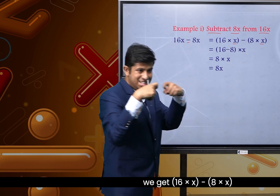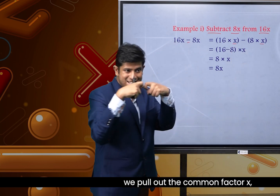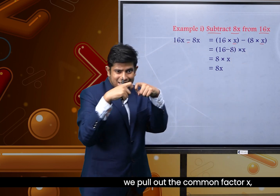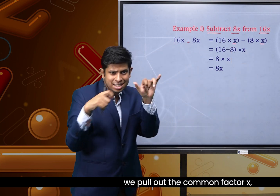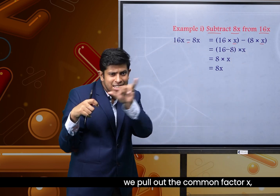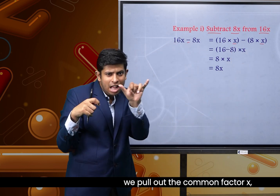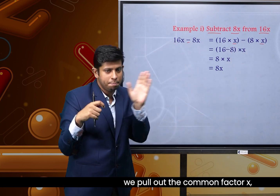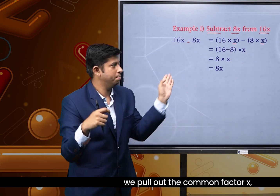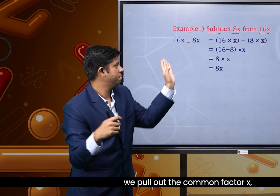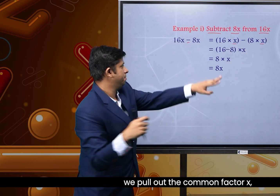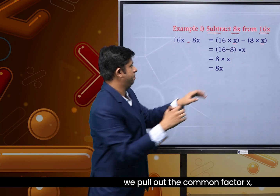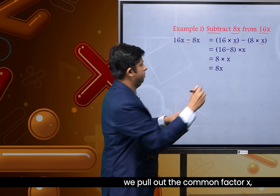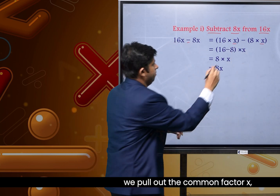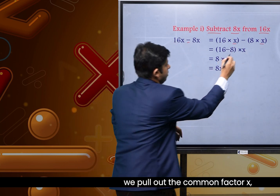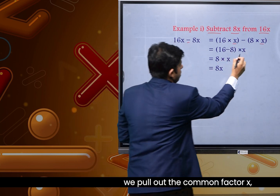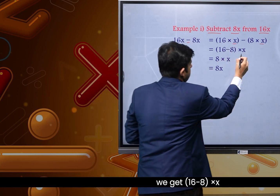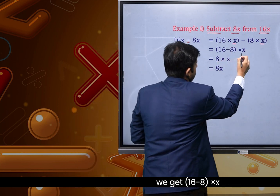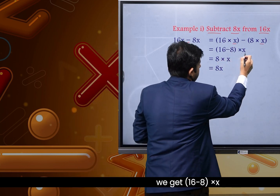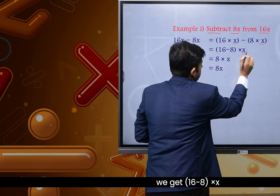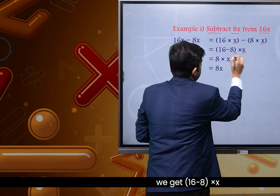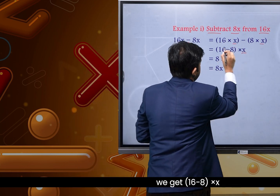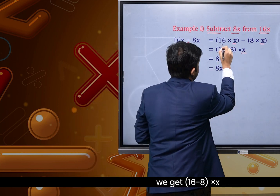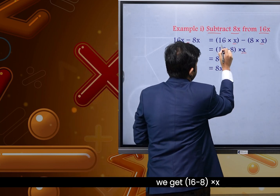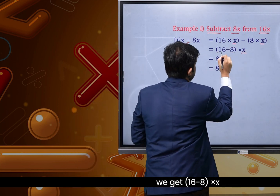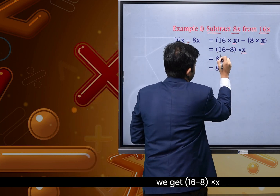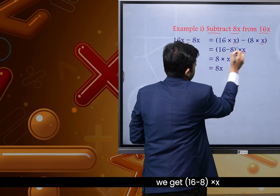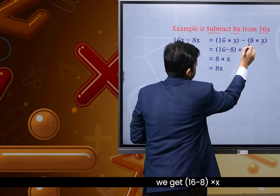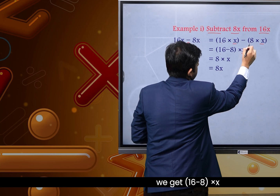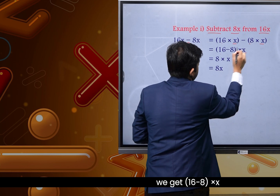We pull out the common factor x, we get 16 minus 8 into x,